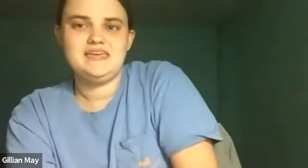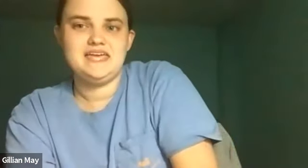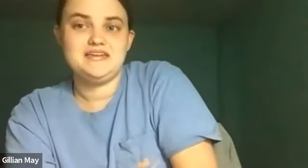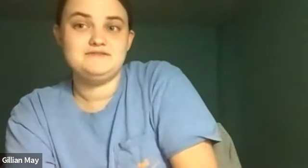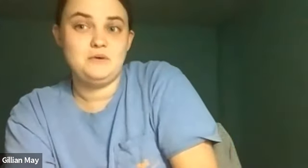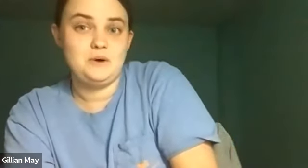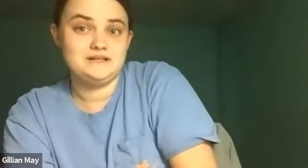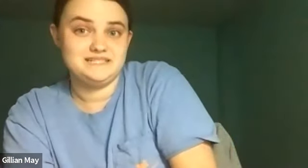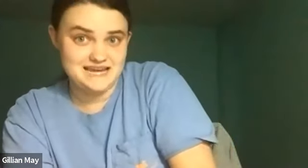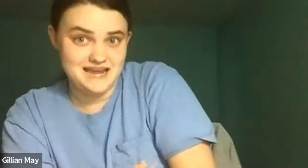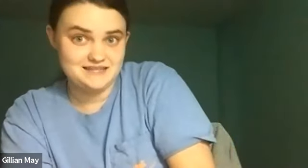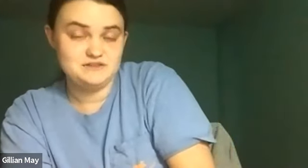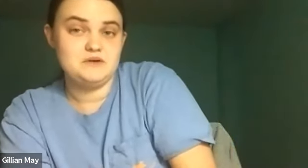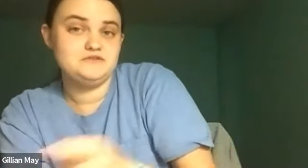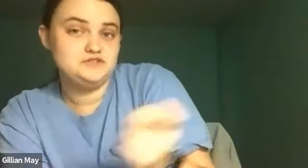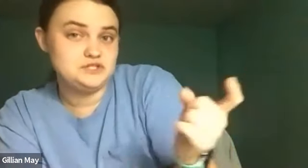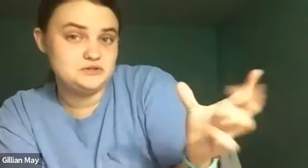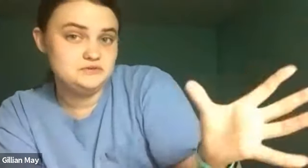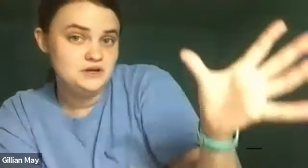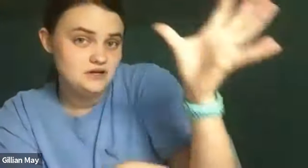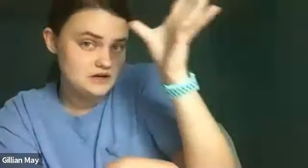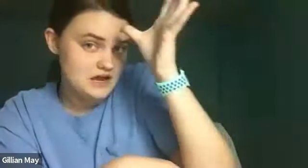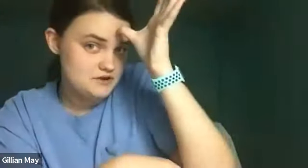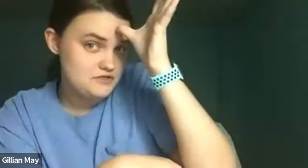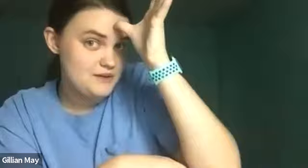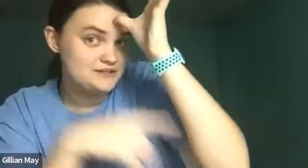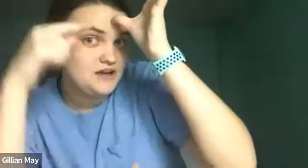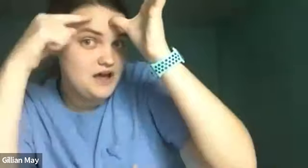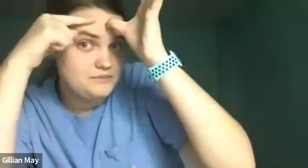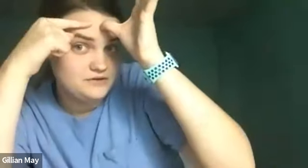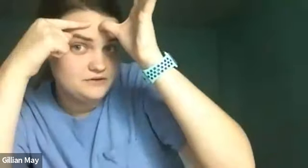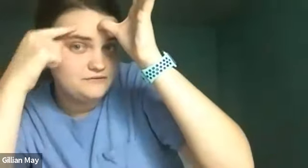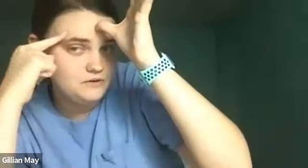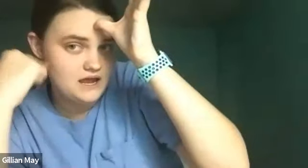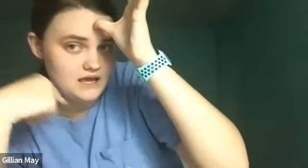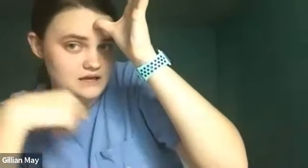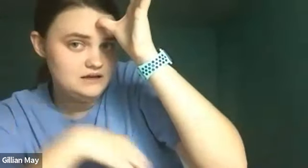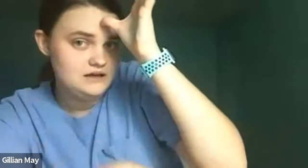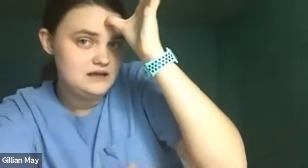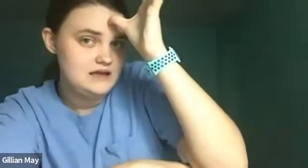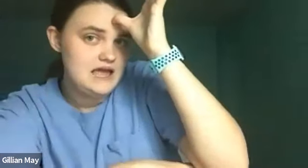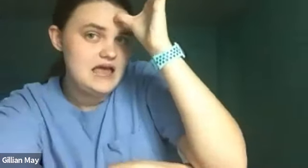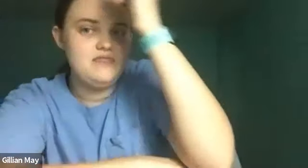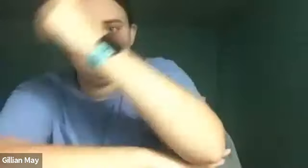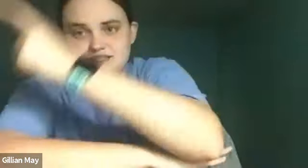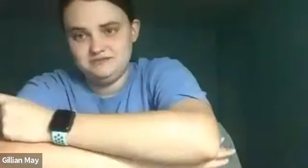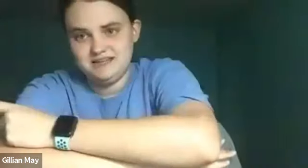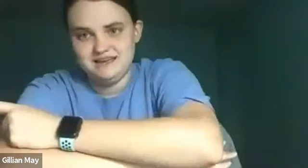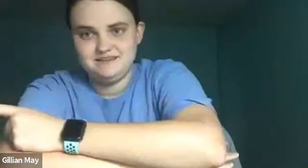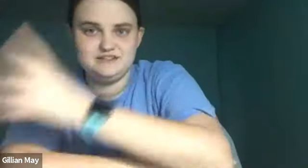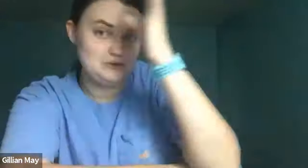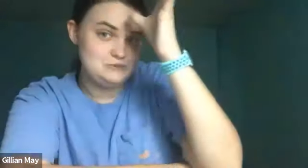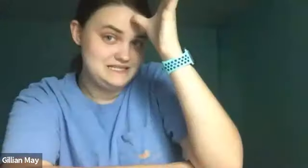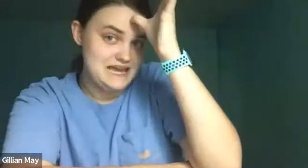Then for dads, the month of June, you're going to have your thumb on top of your forehead and then do day. So